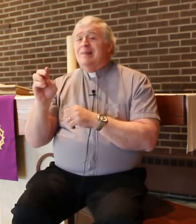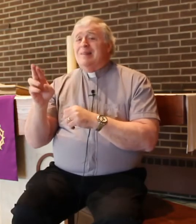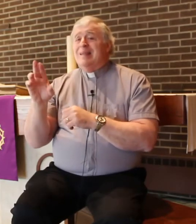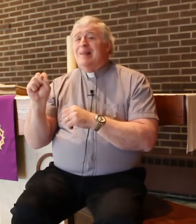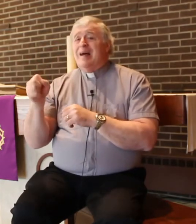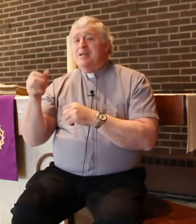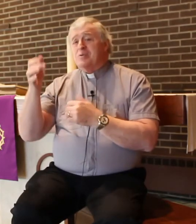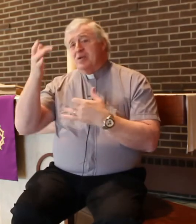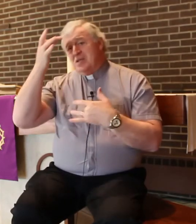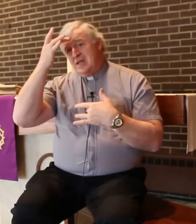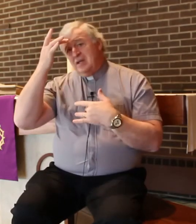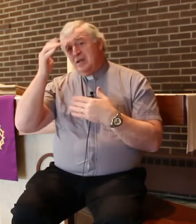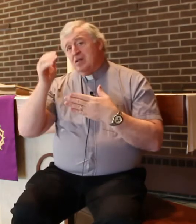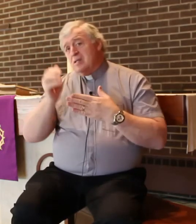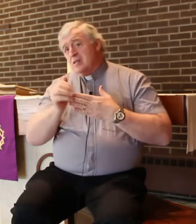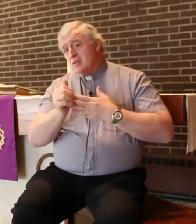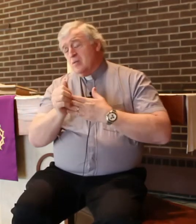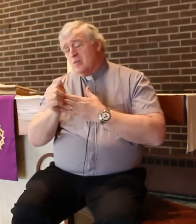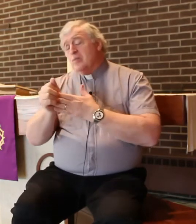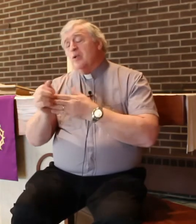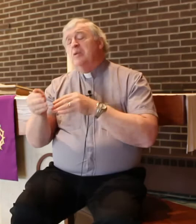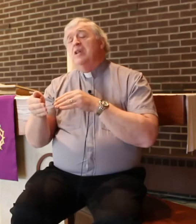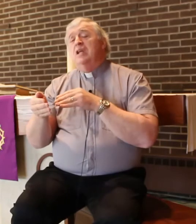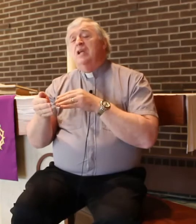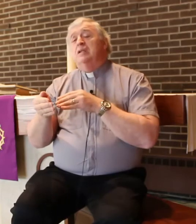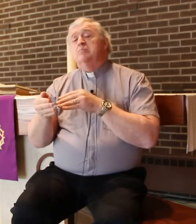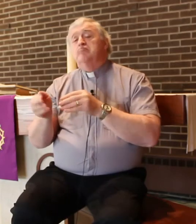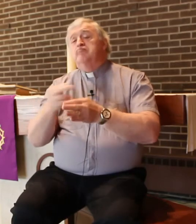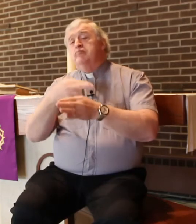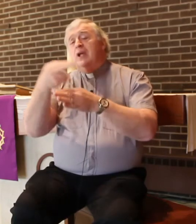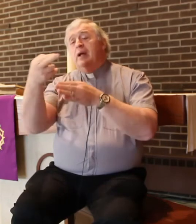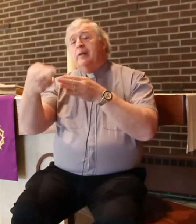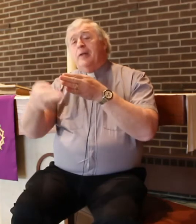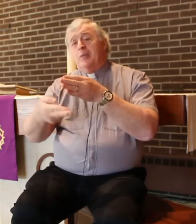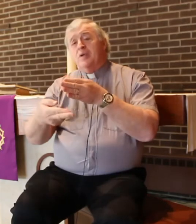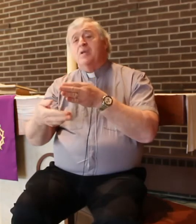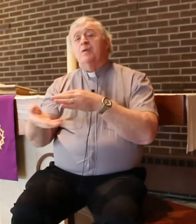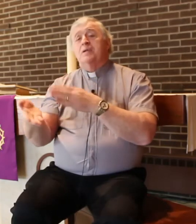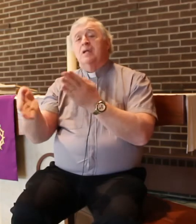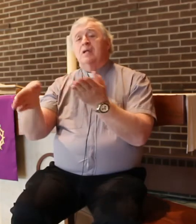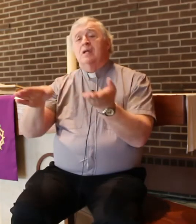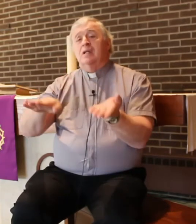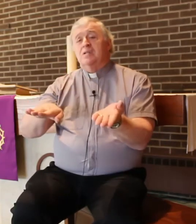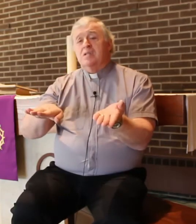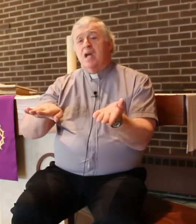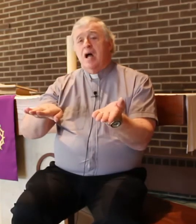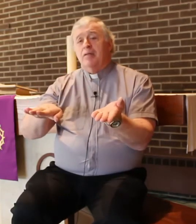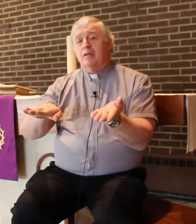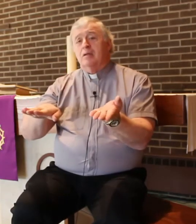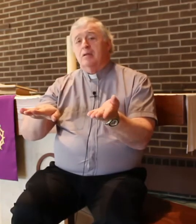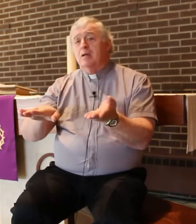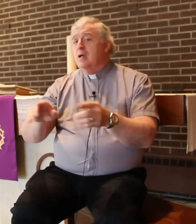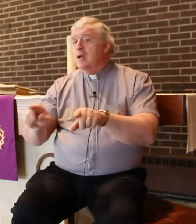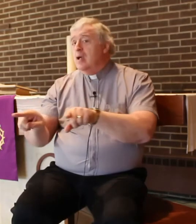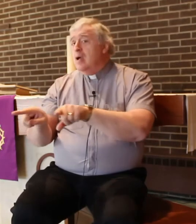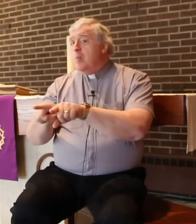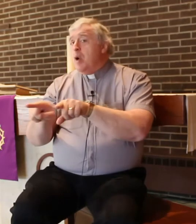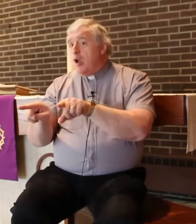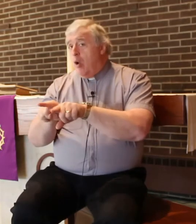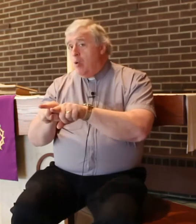that Lazarus' sickness would be leading and resulting in his death, but